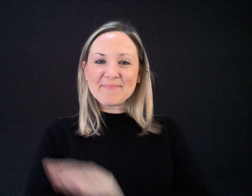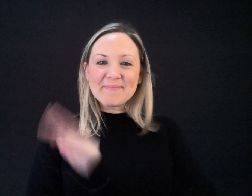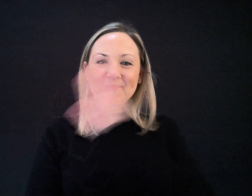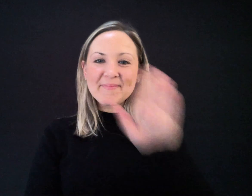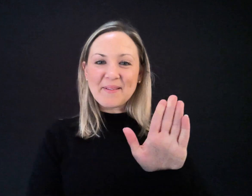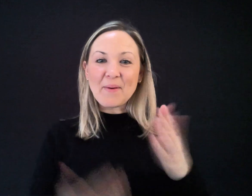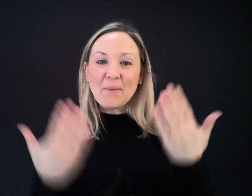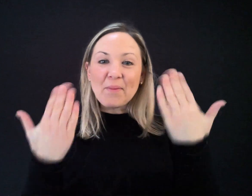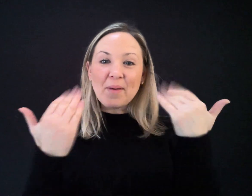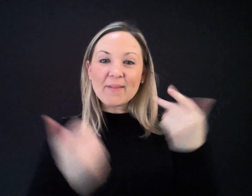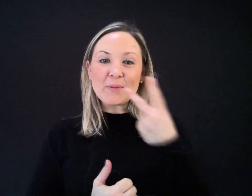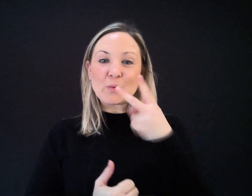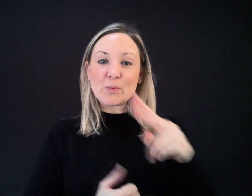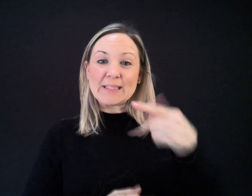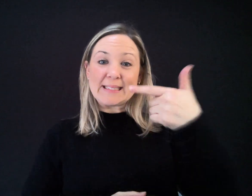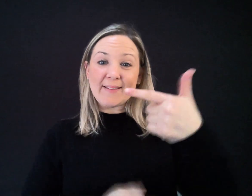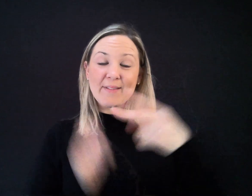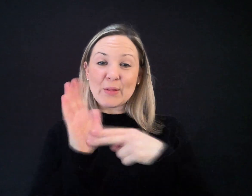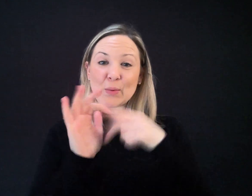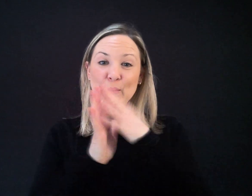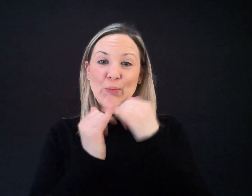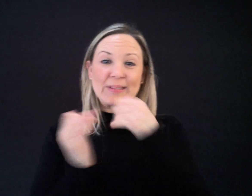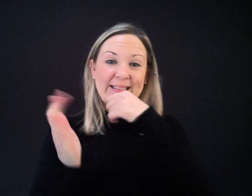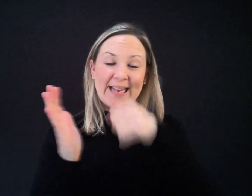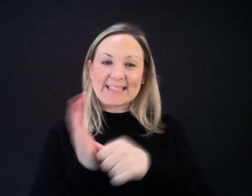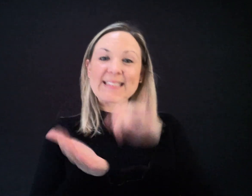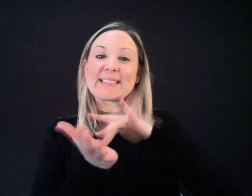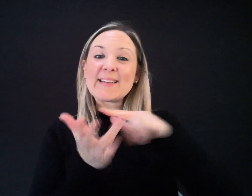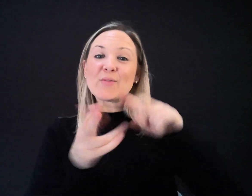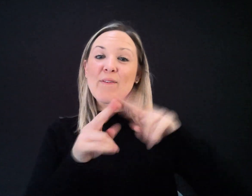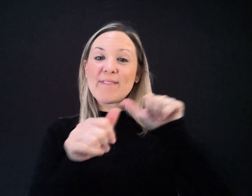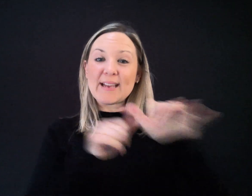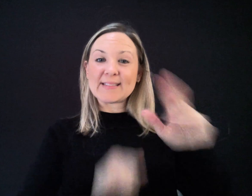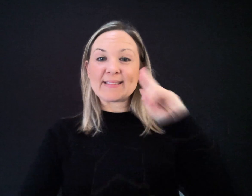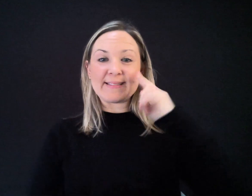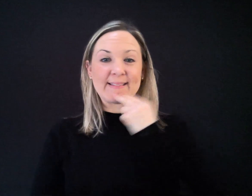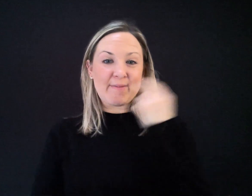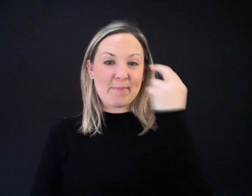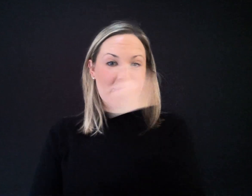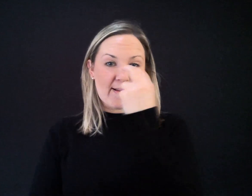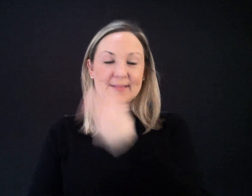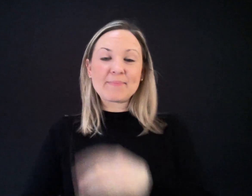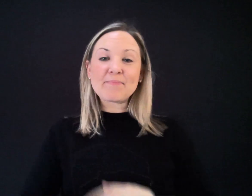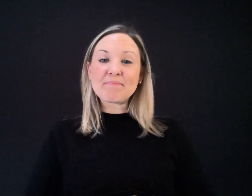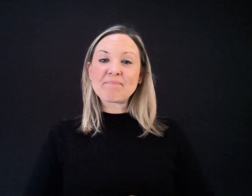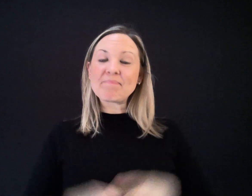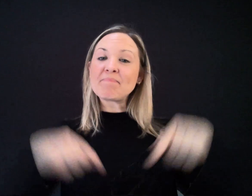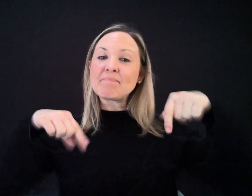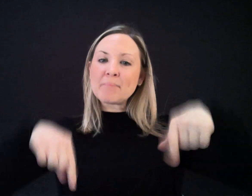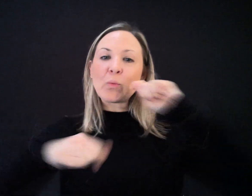To the 27th newsletter from the Centre of Excellence Deafblind. In this issue, we share deafblind